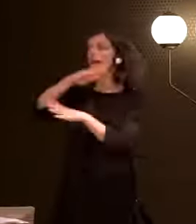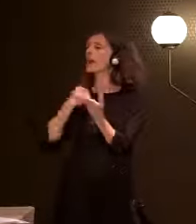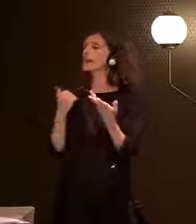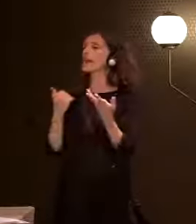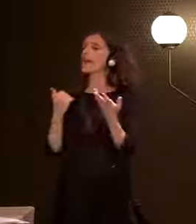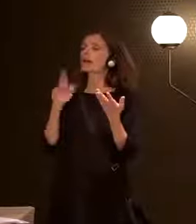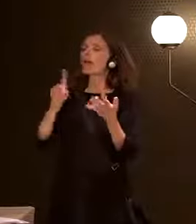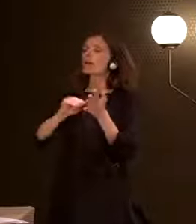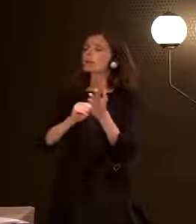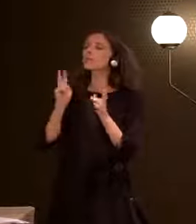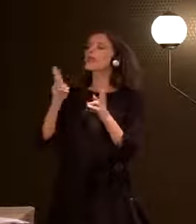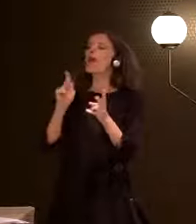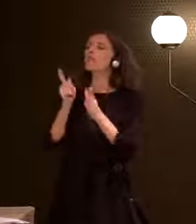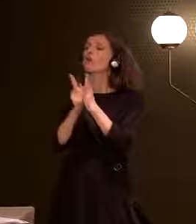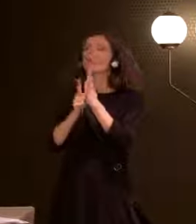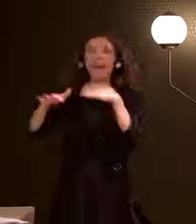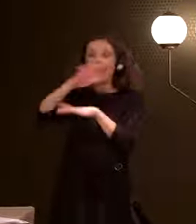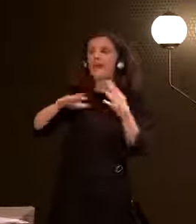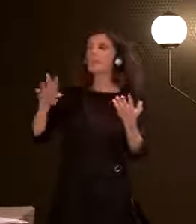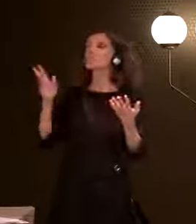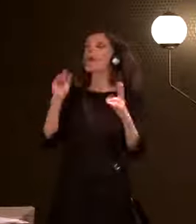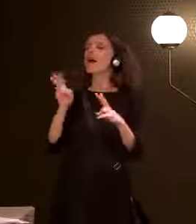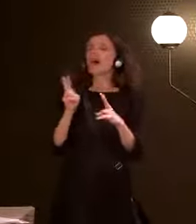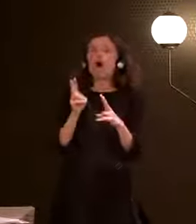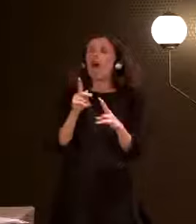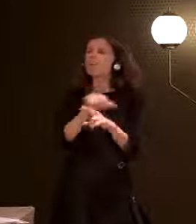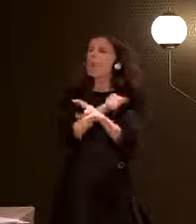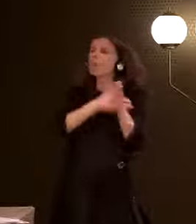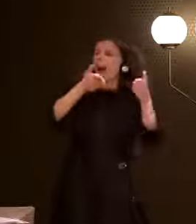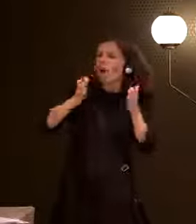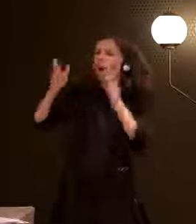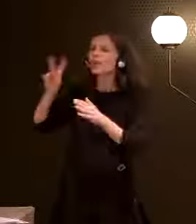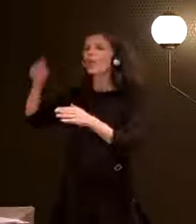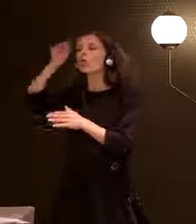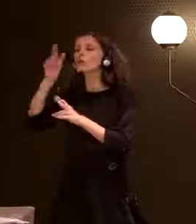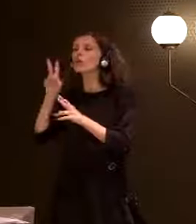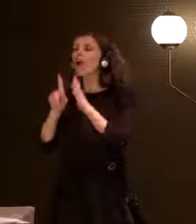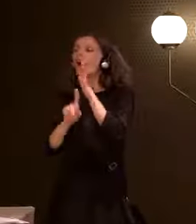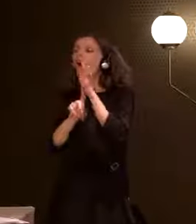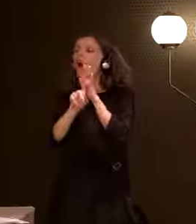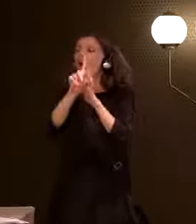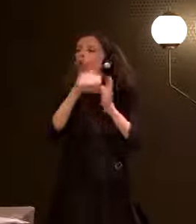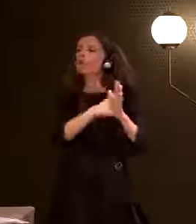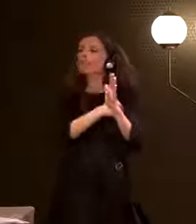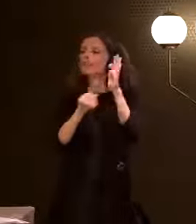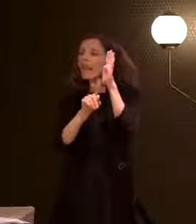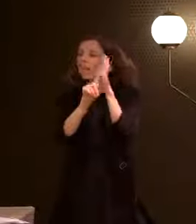to use a thermometer and measure temperature, the students could do that as well and tell you how many degrees there